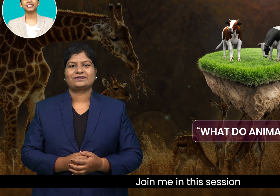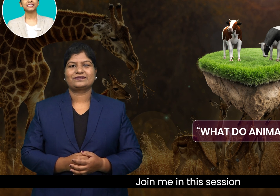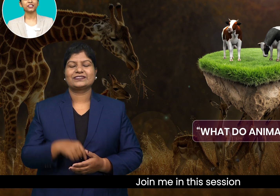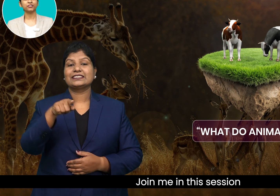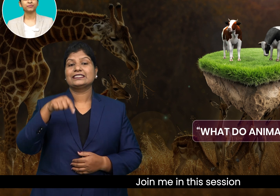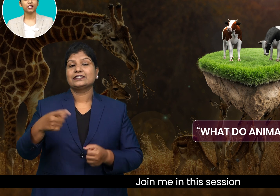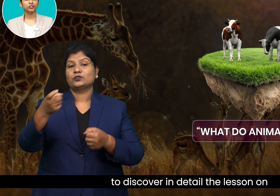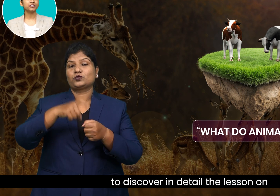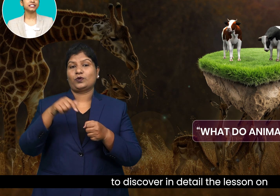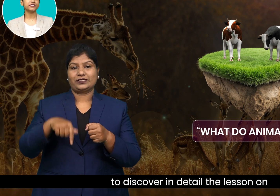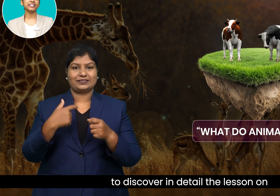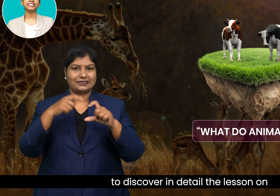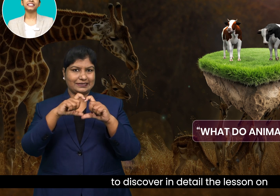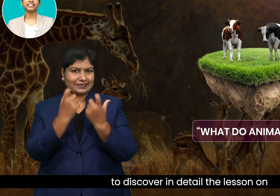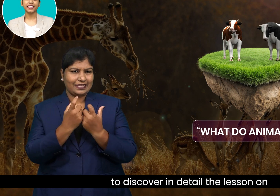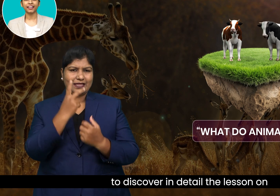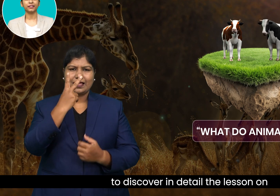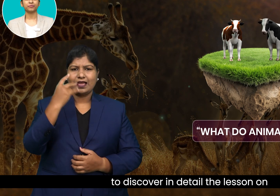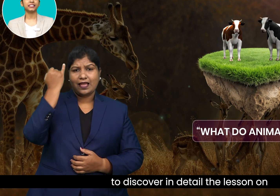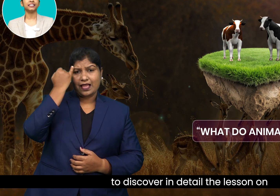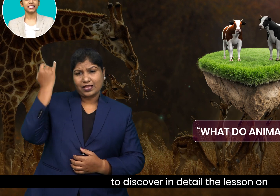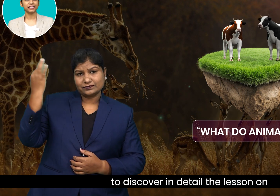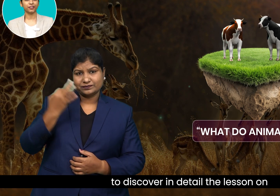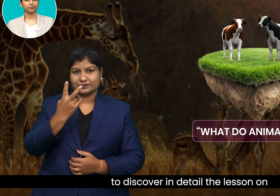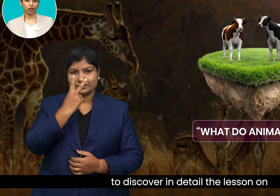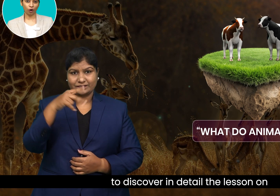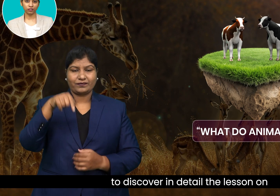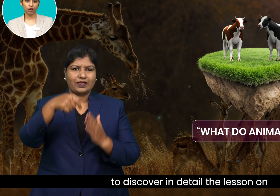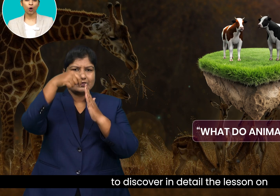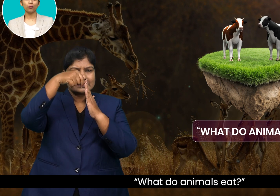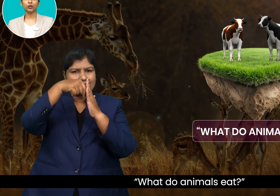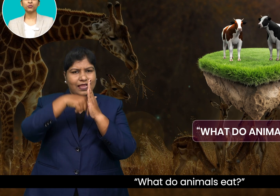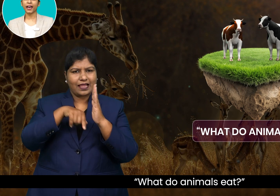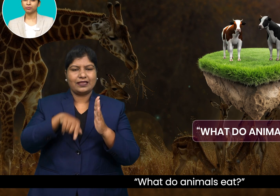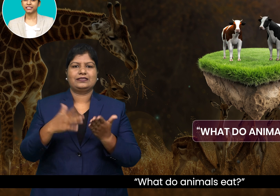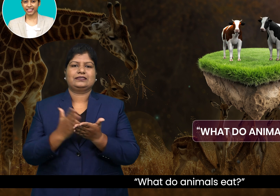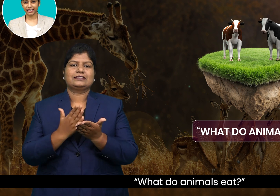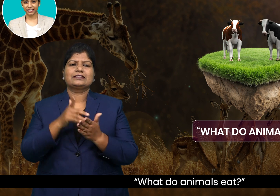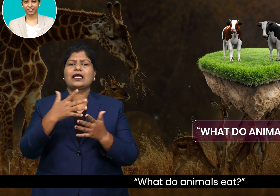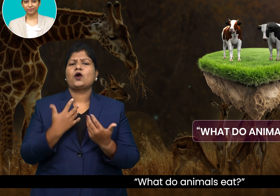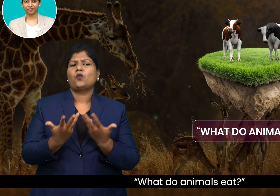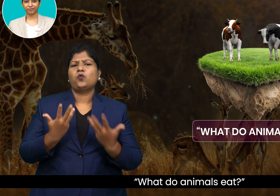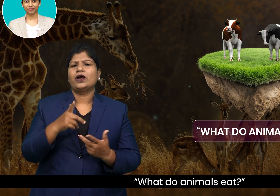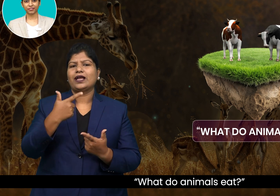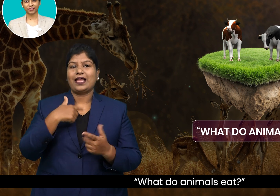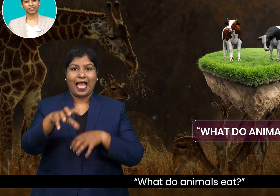Join me in this session to discover in detail the lesson on what do animals